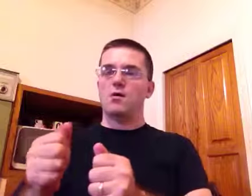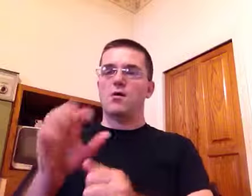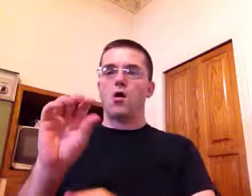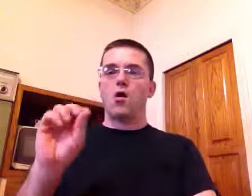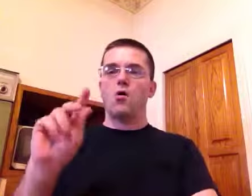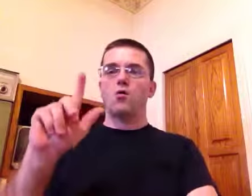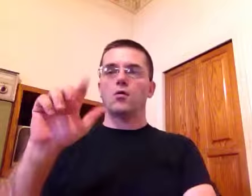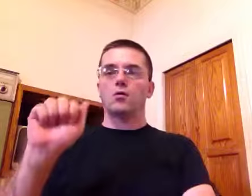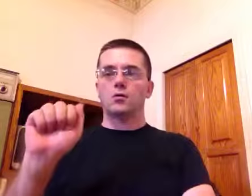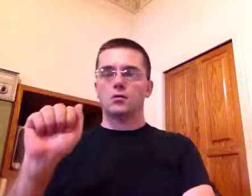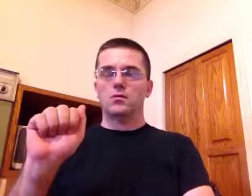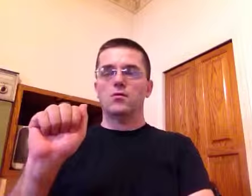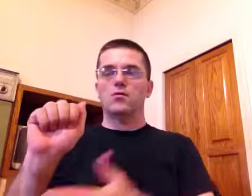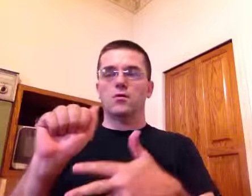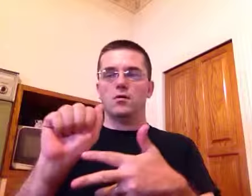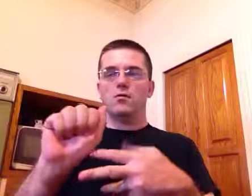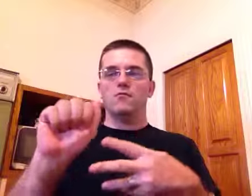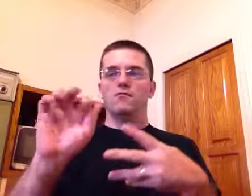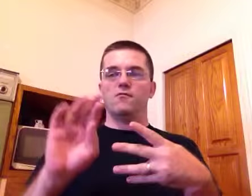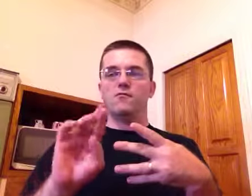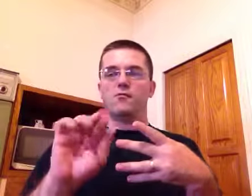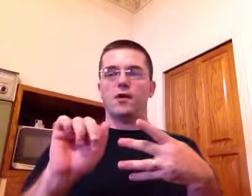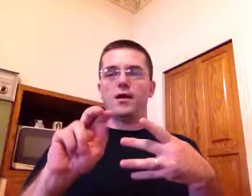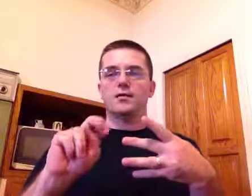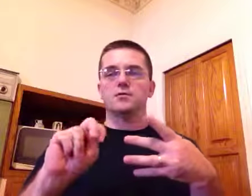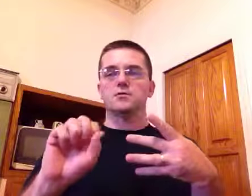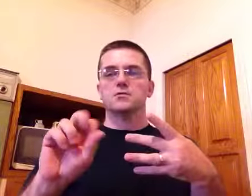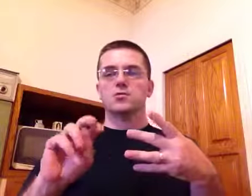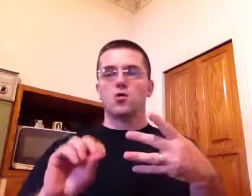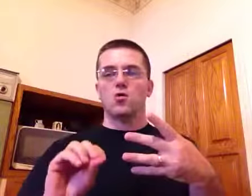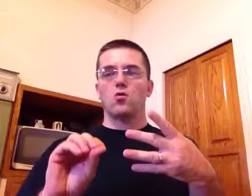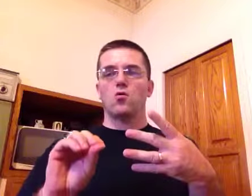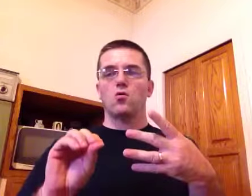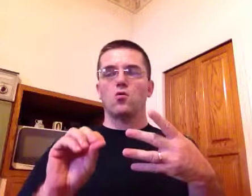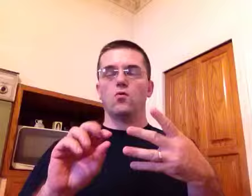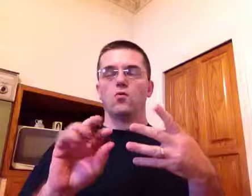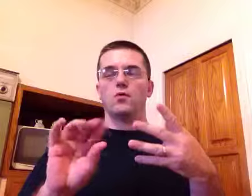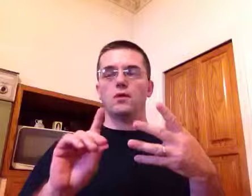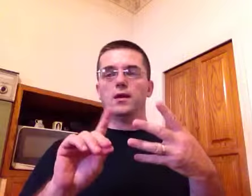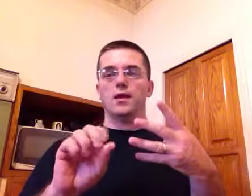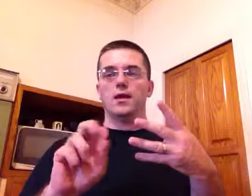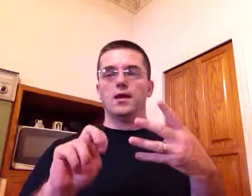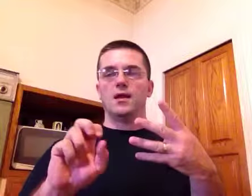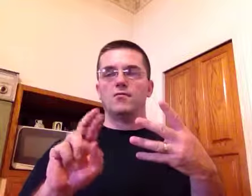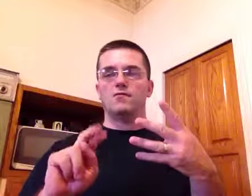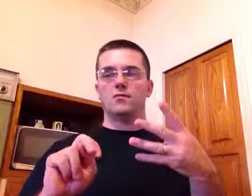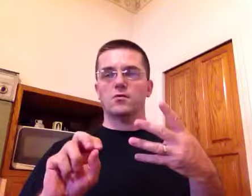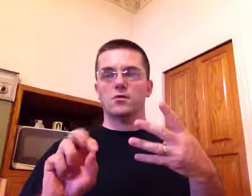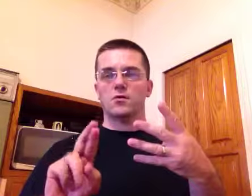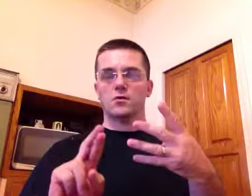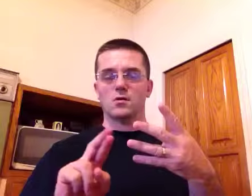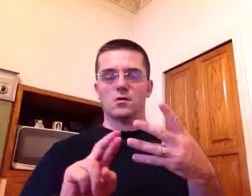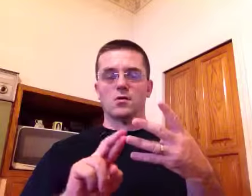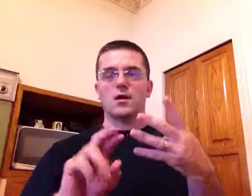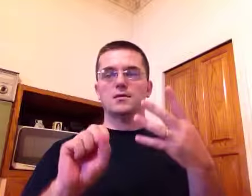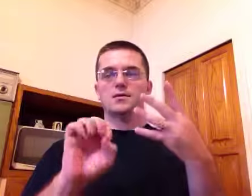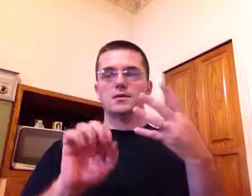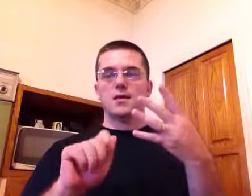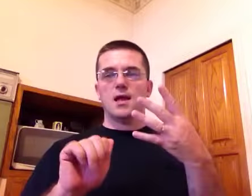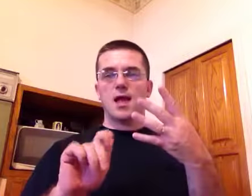again, Fresno, Denver, and Seattle. And again, Rachel Cruz, my daughter, and John Acuff,